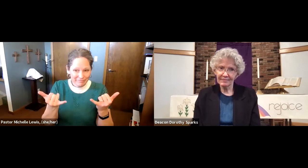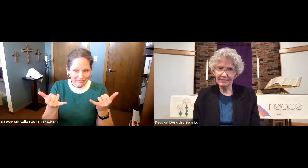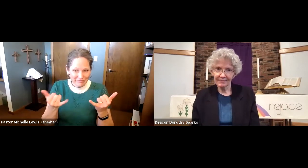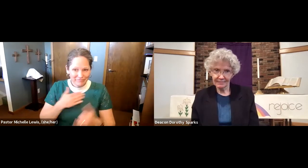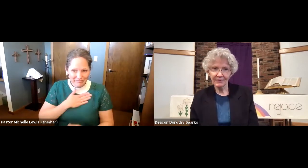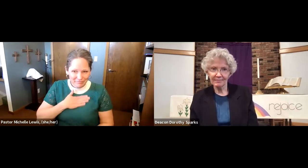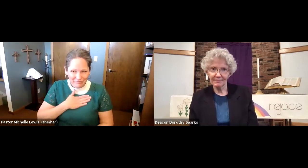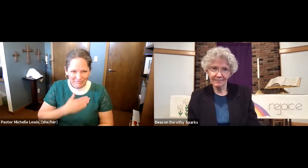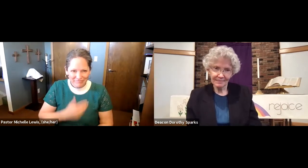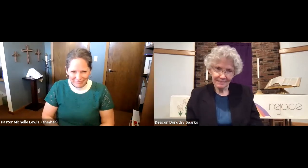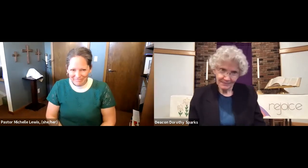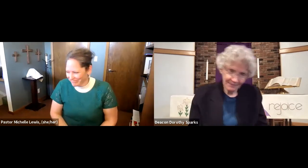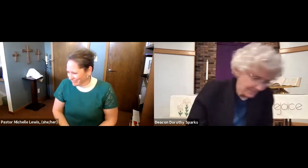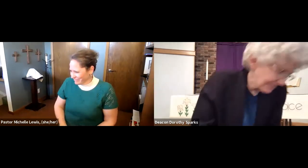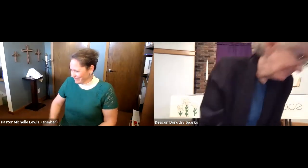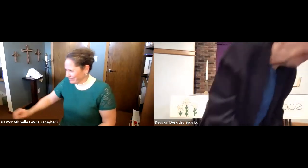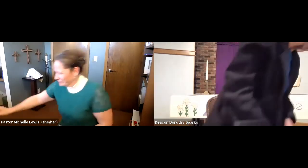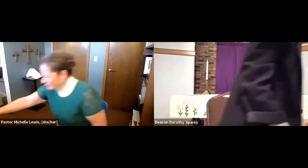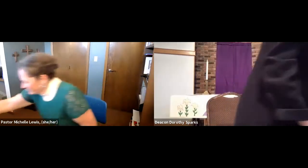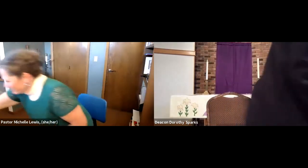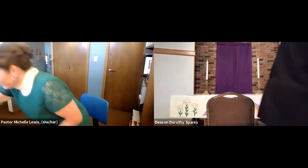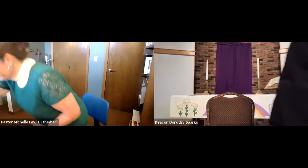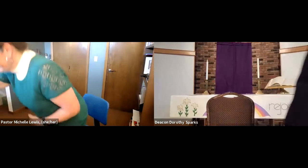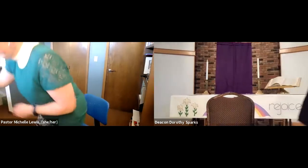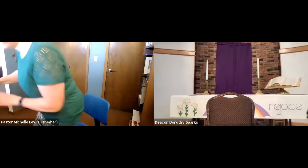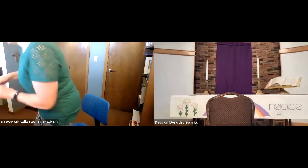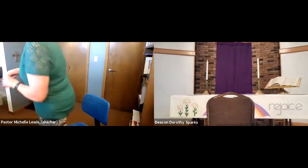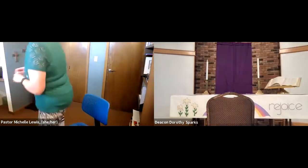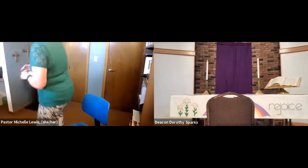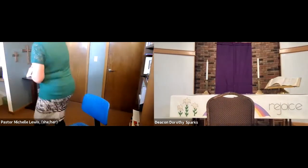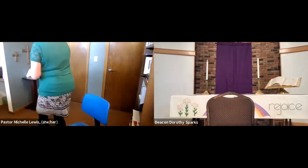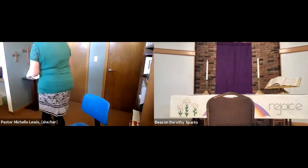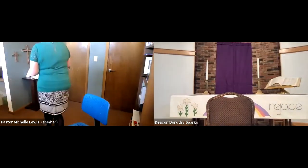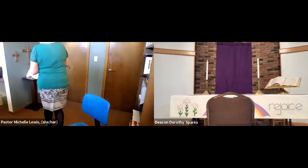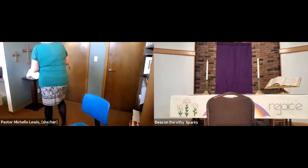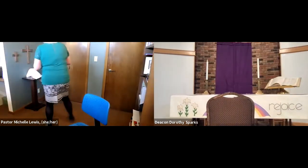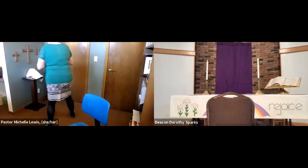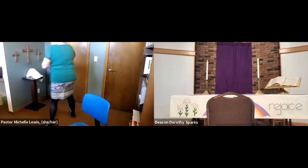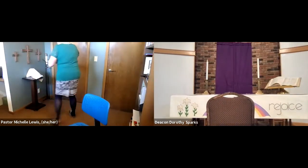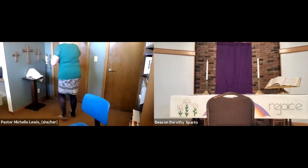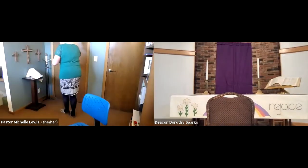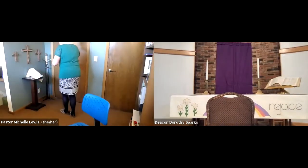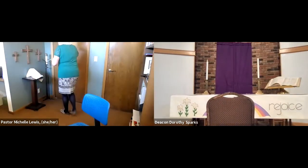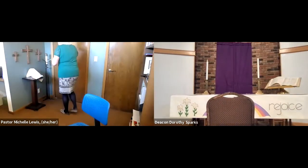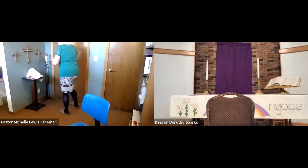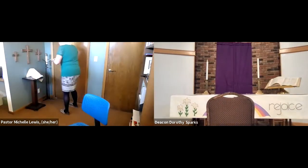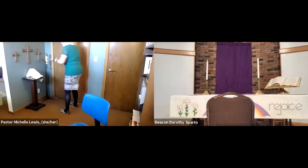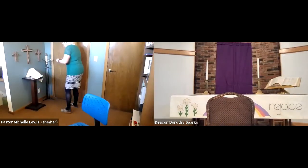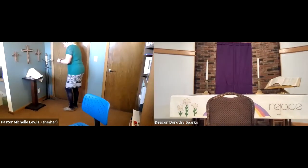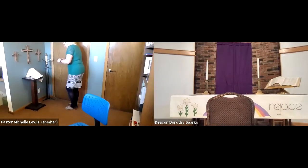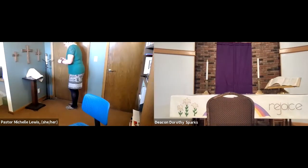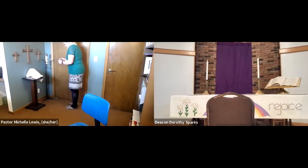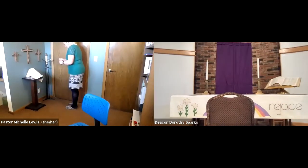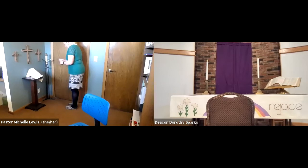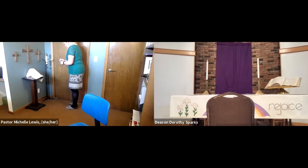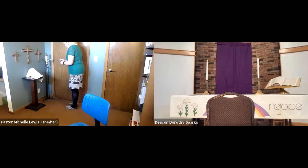Pastor Michelle is saying, and now it's time to light a candle. So wherever you are, if you have a candle available, please join Deacon Dorothy and I as